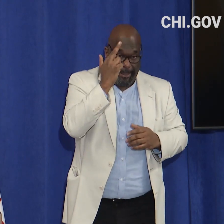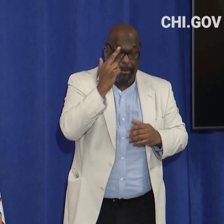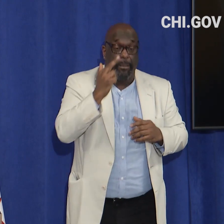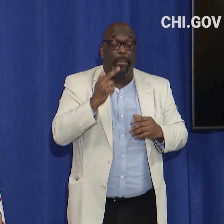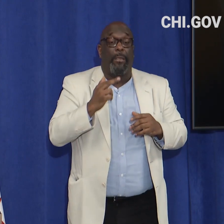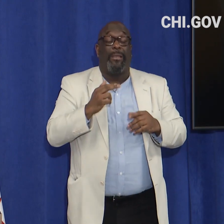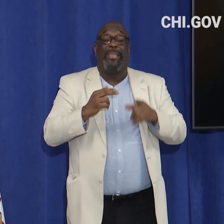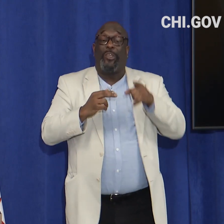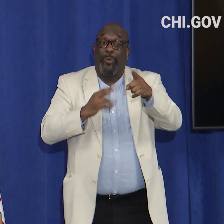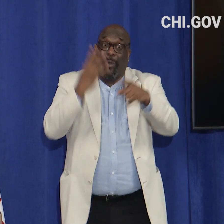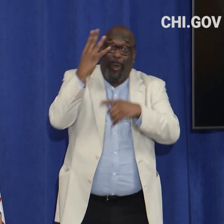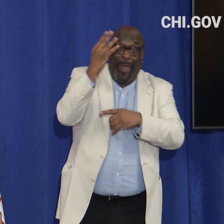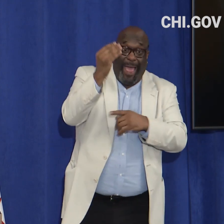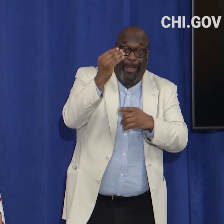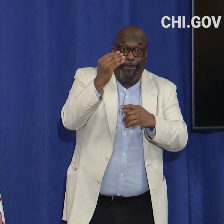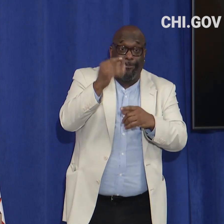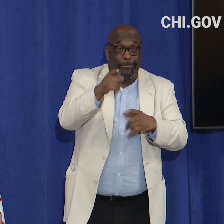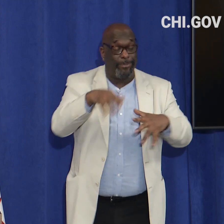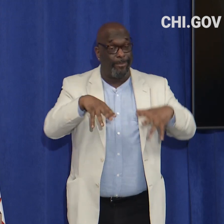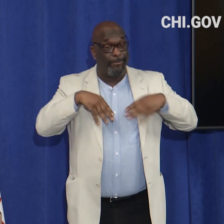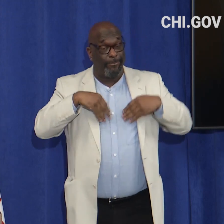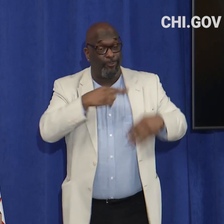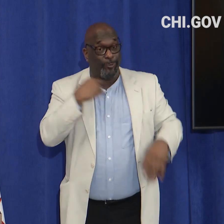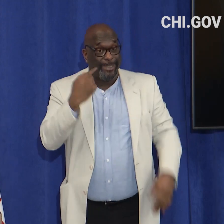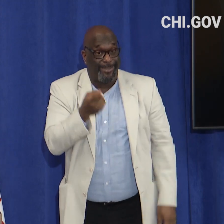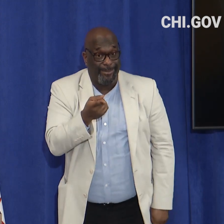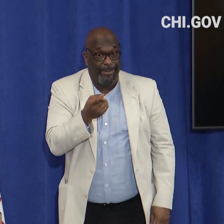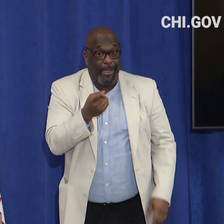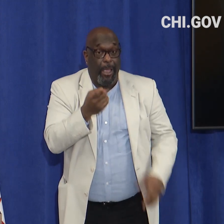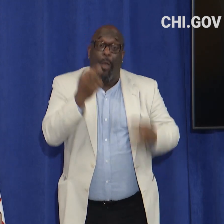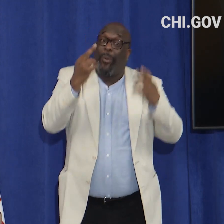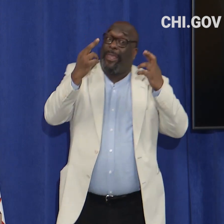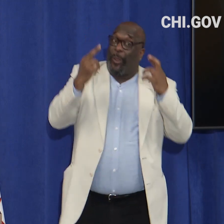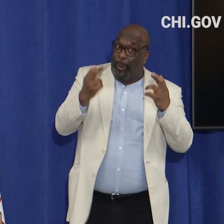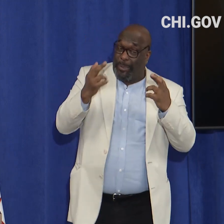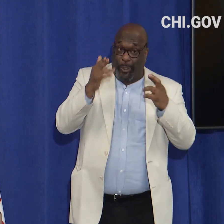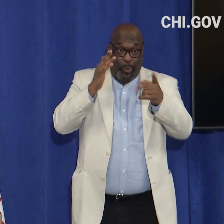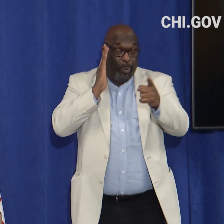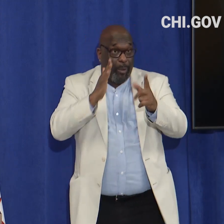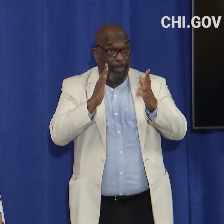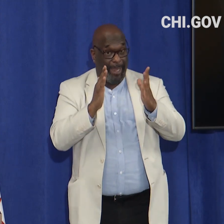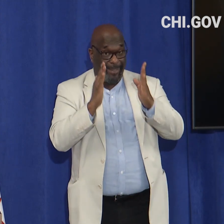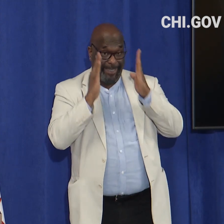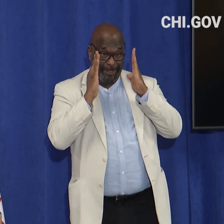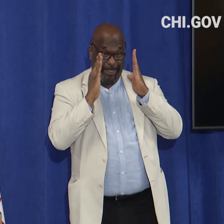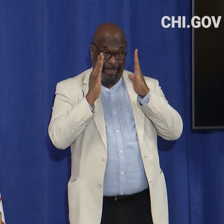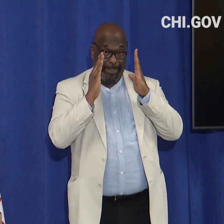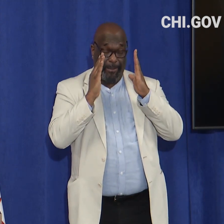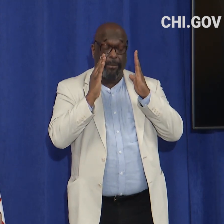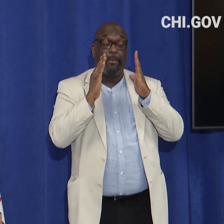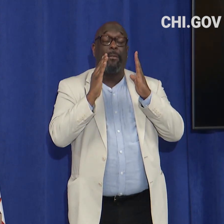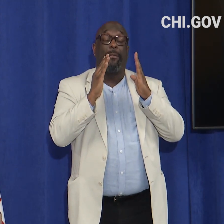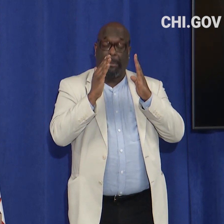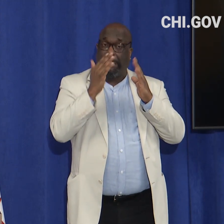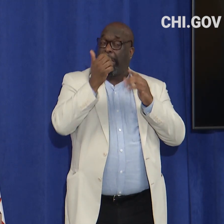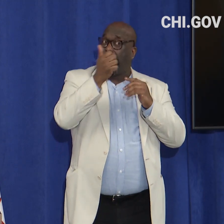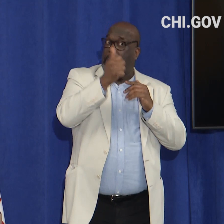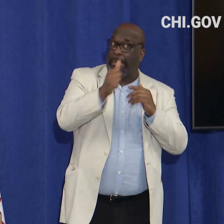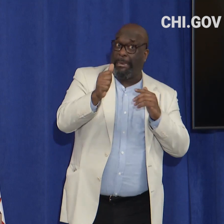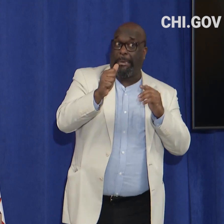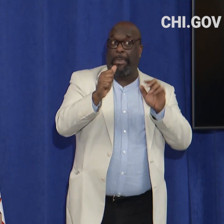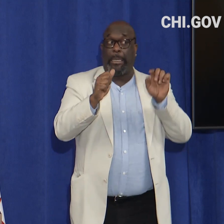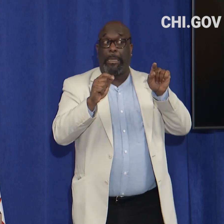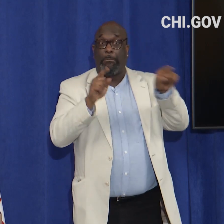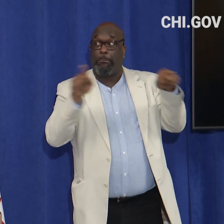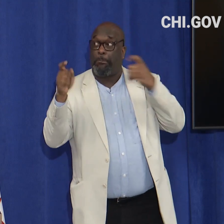that you put yourself at risk. And we hope that you will be paying close attention to any signs or